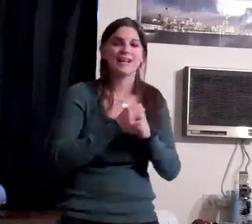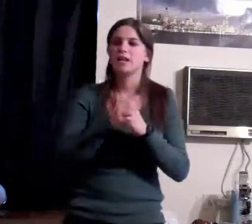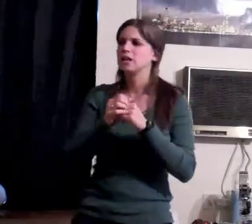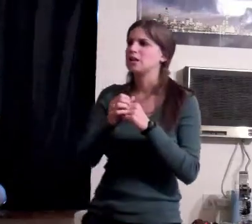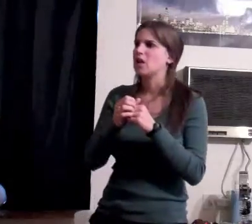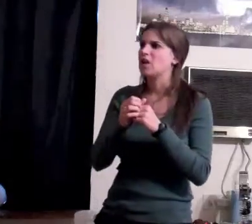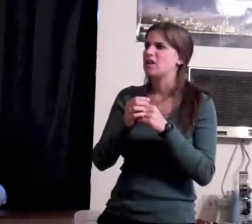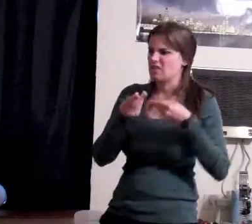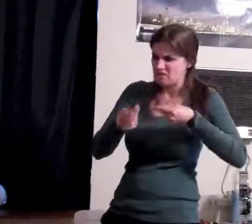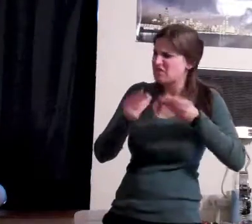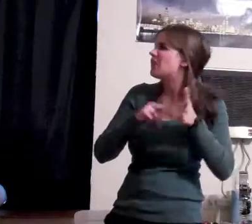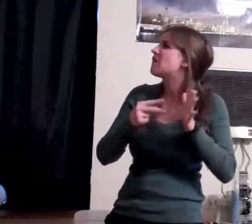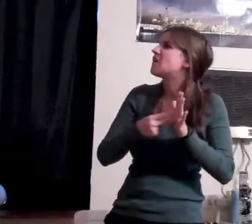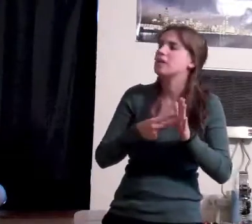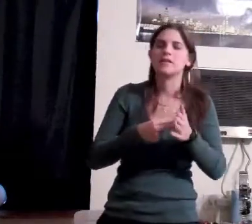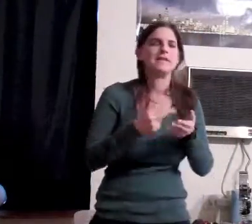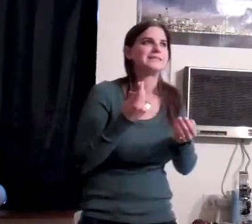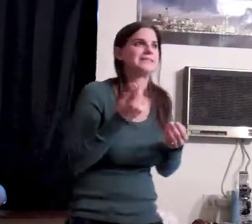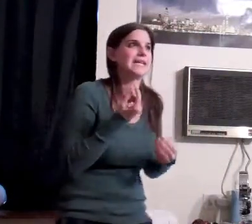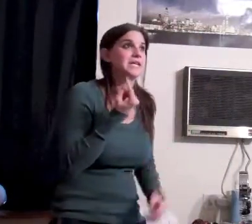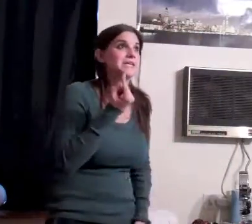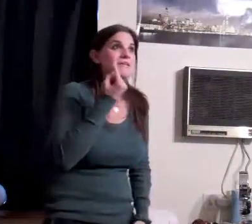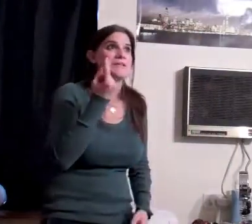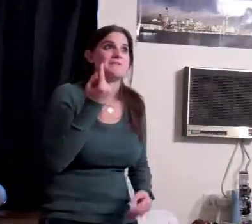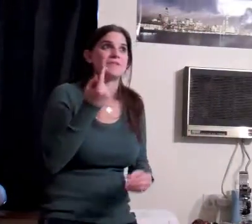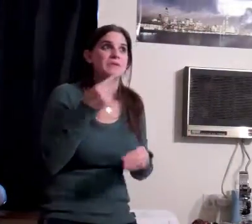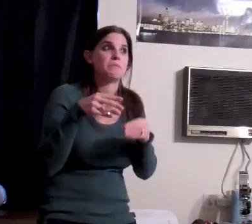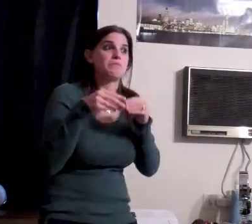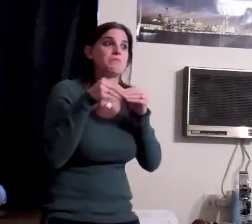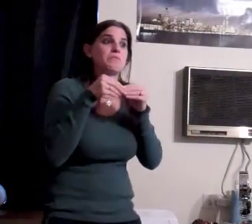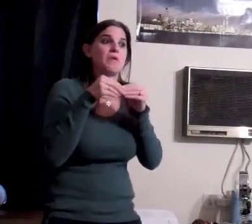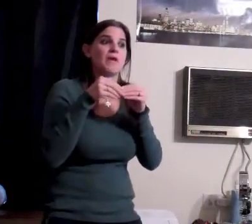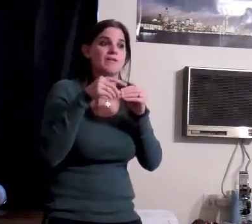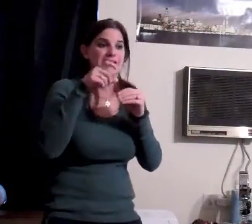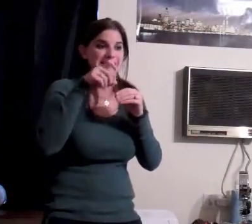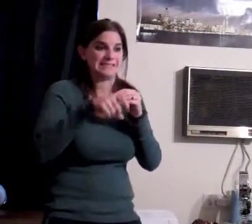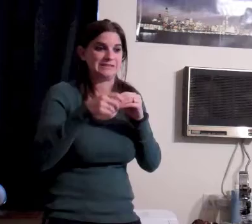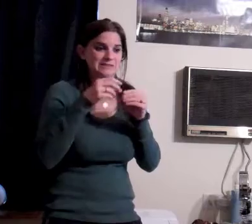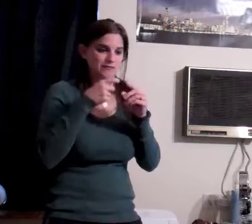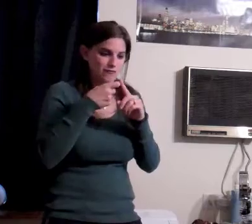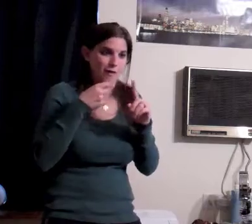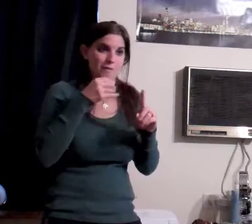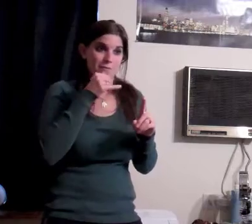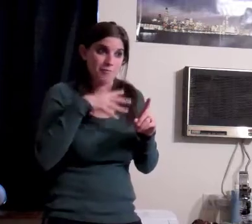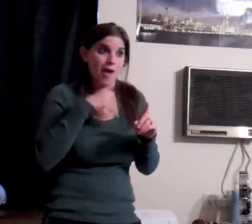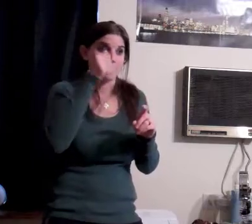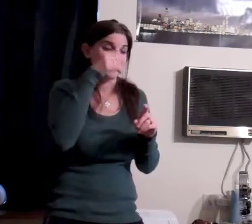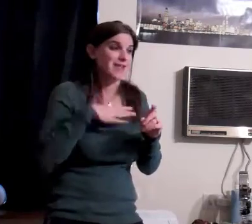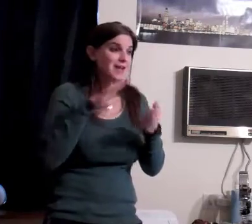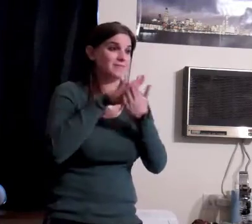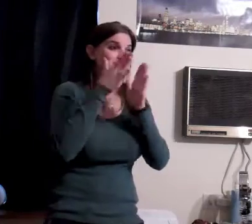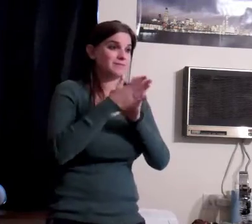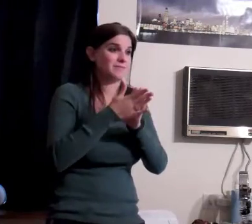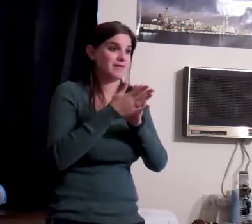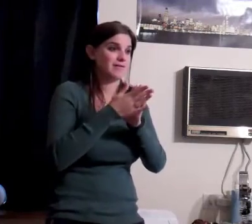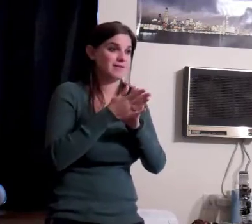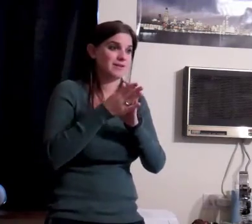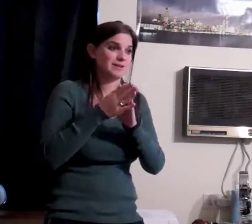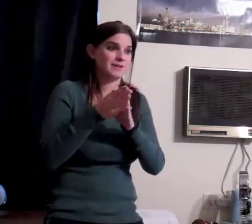to create a new frog from the mom and dad frog. And she said, oh, so is that true for humans